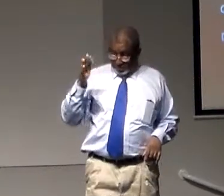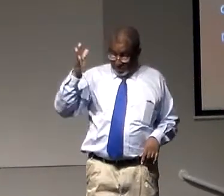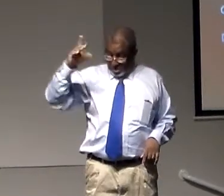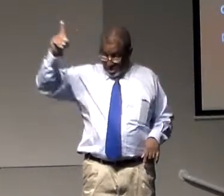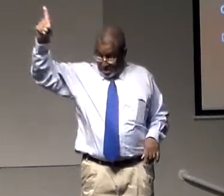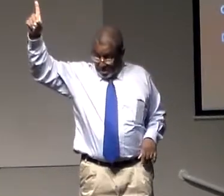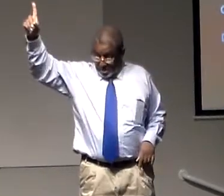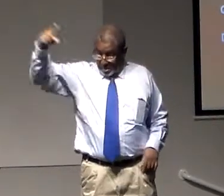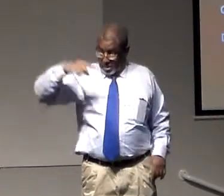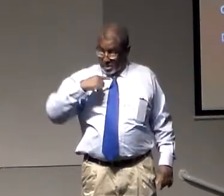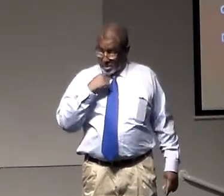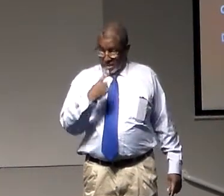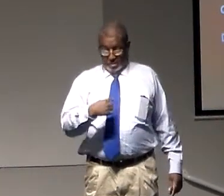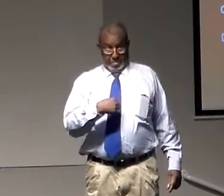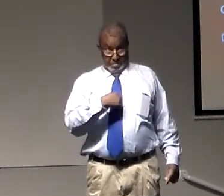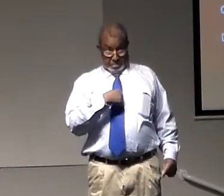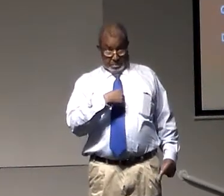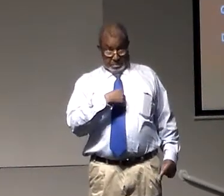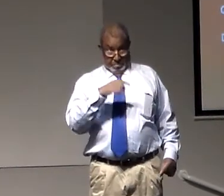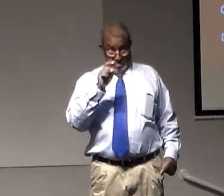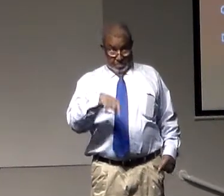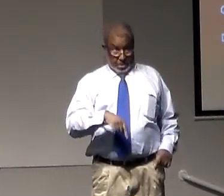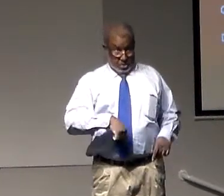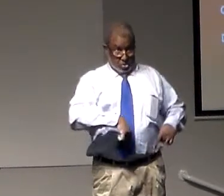If God tells me to go to Kenya again,